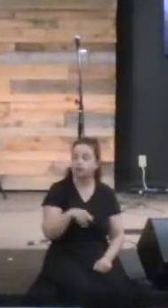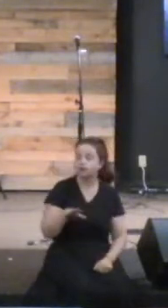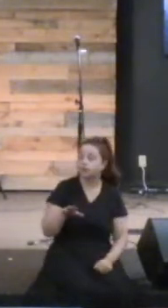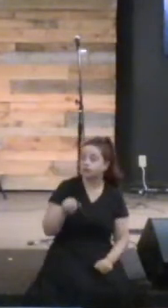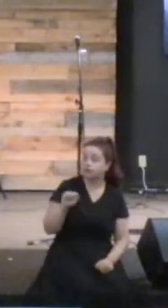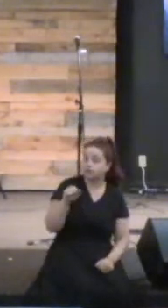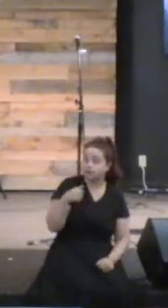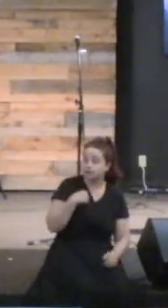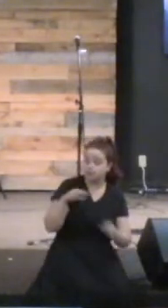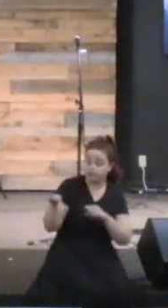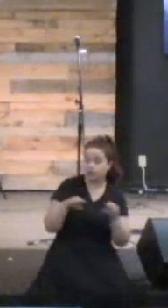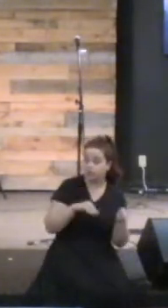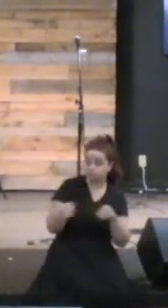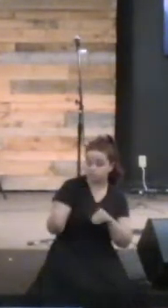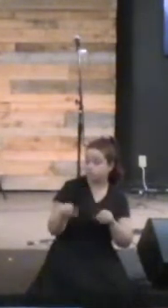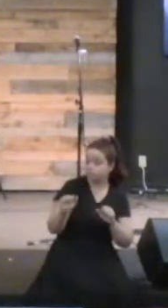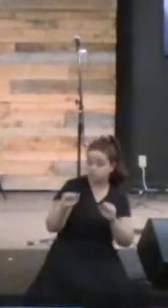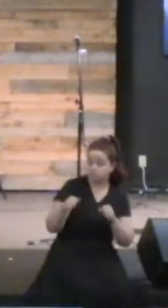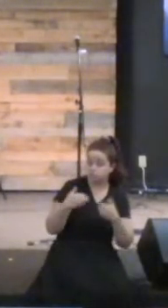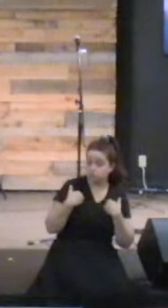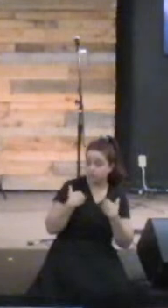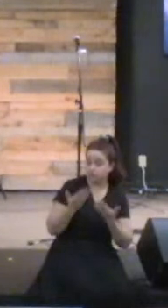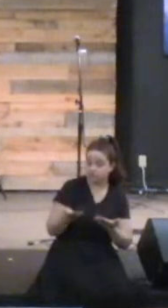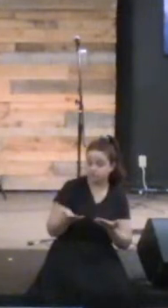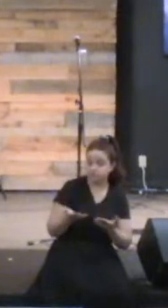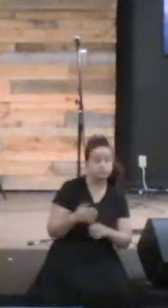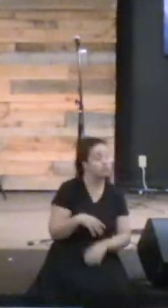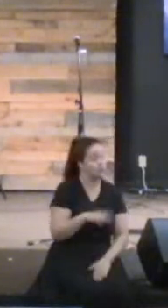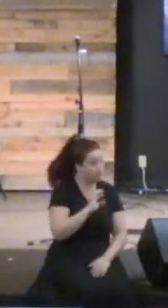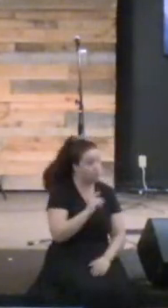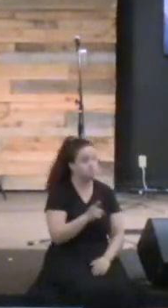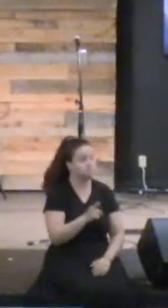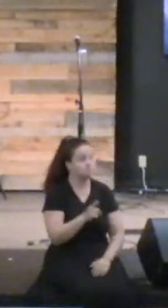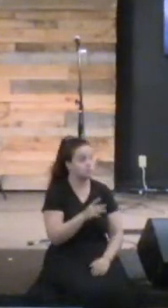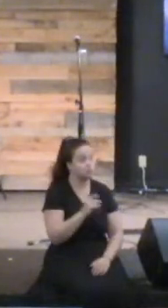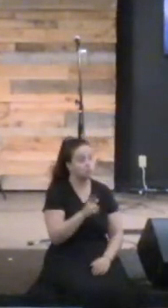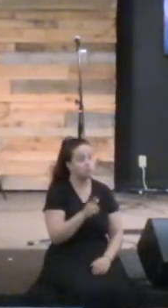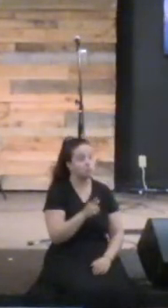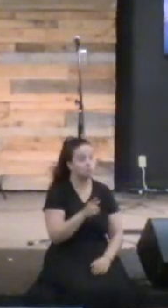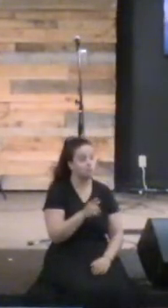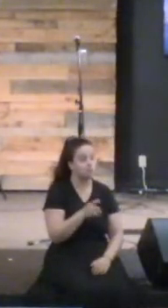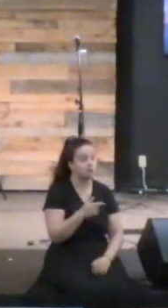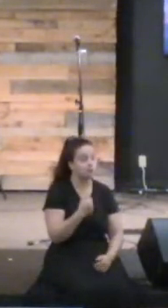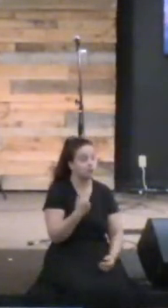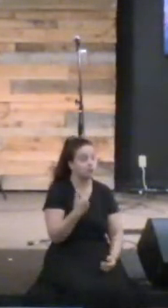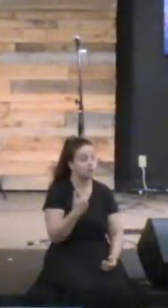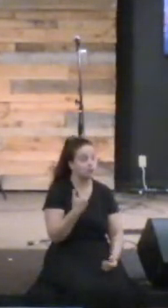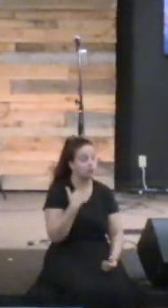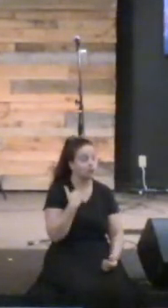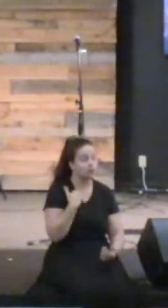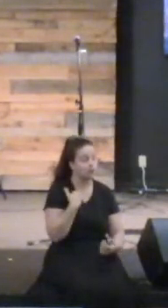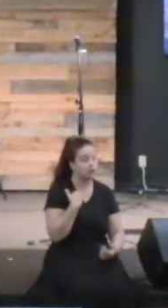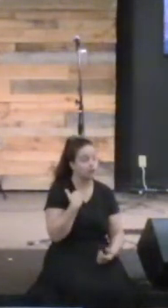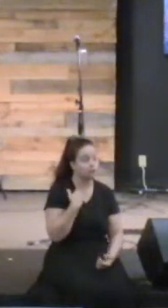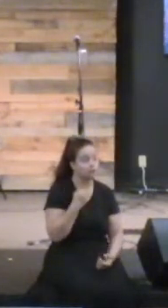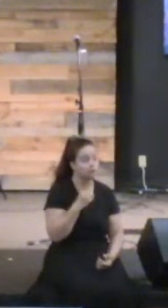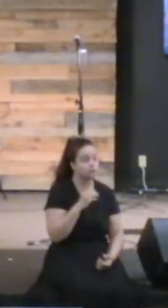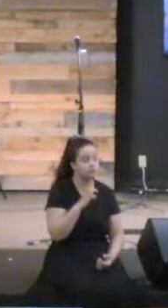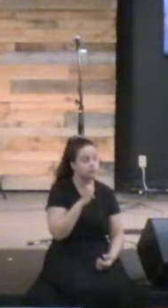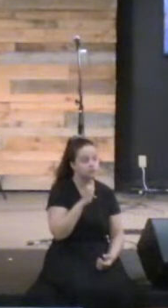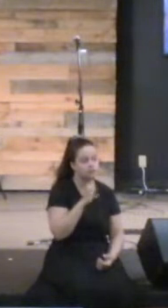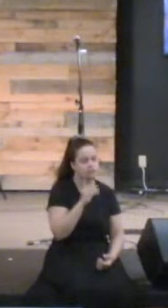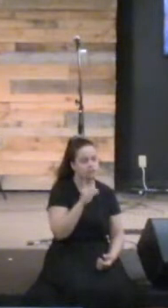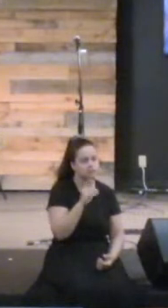it okay um yeah uh I have a I have a uh an edger you want it